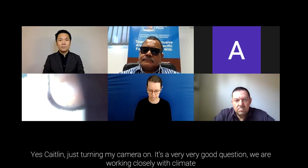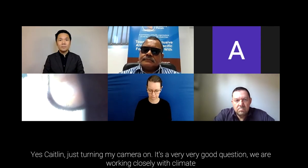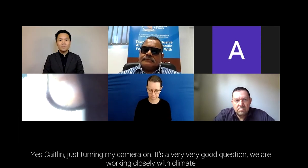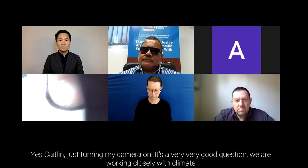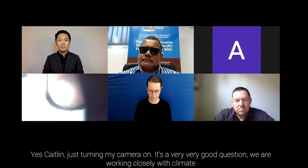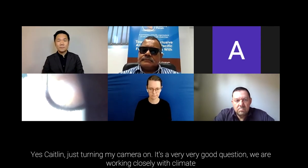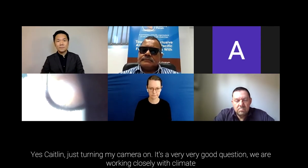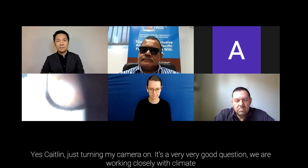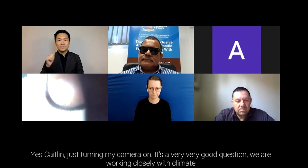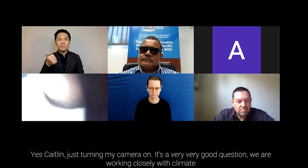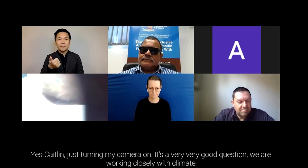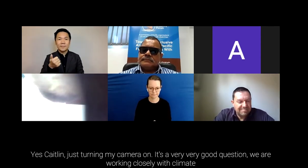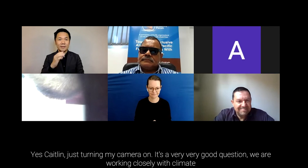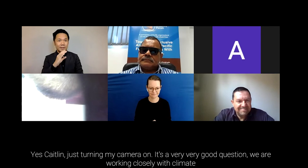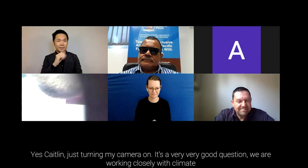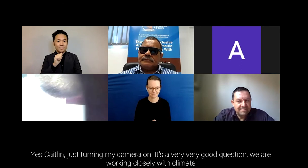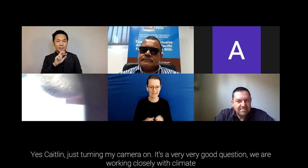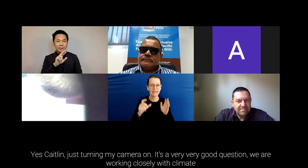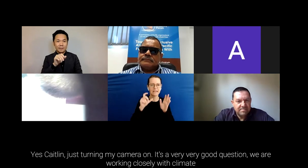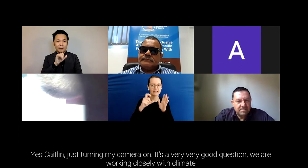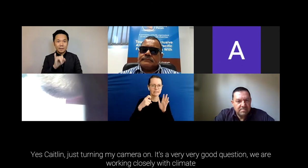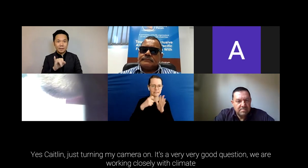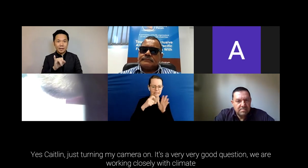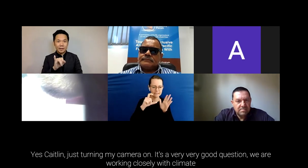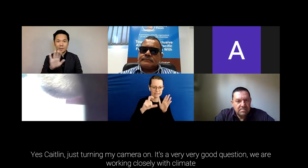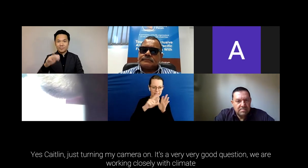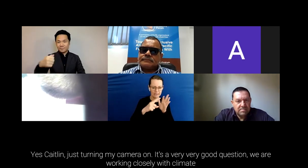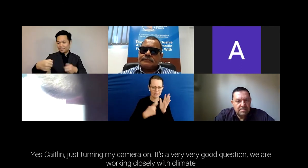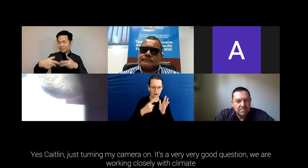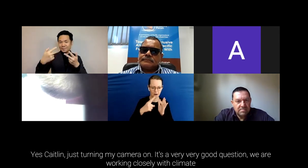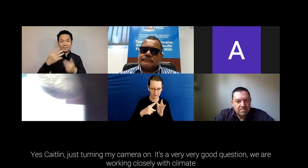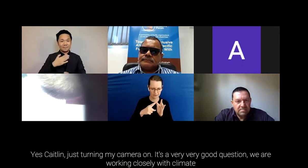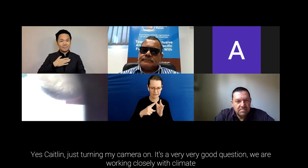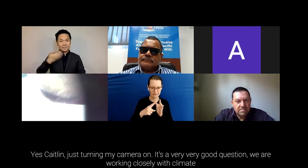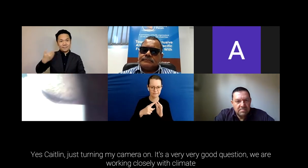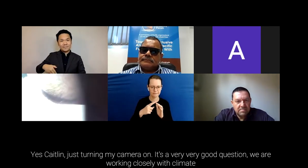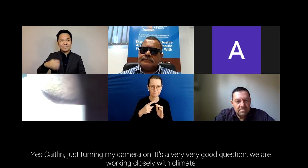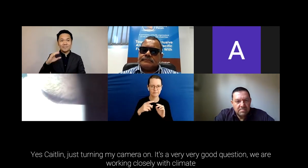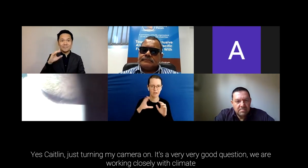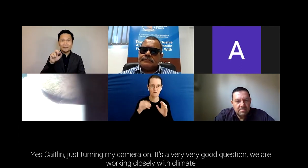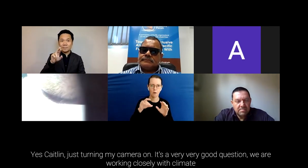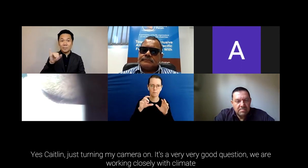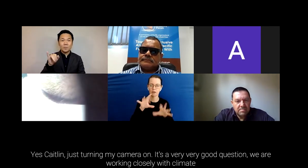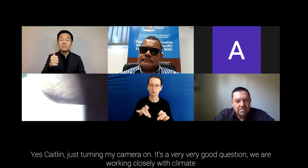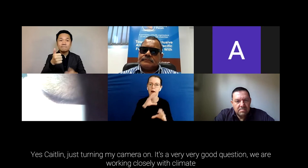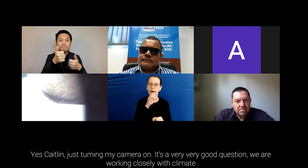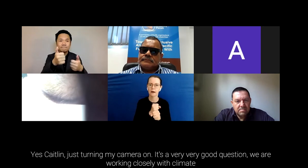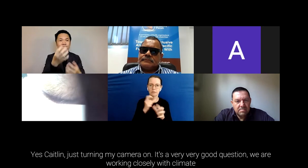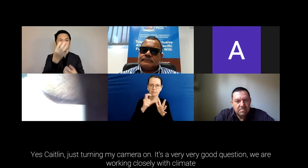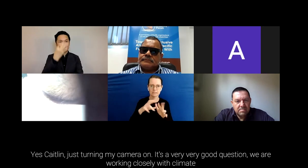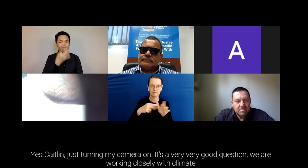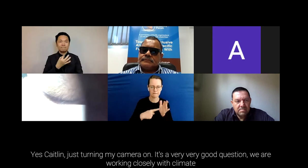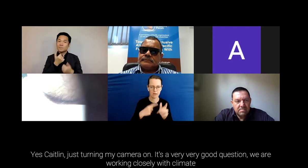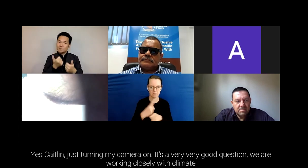Yes, Caitlin, Kerry T'other here. I'm just turning my camera on. It's a very, very good question. We